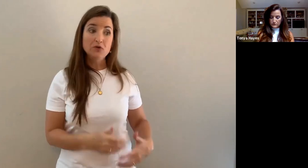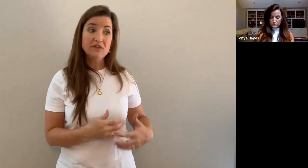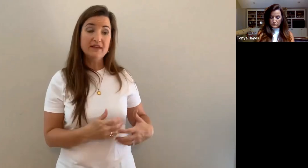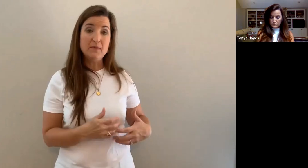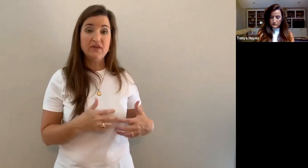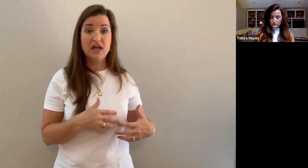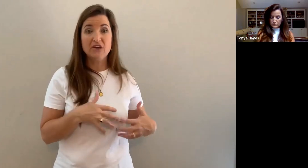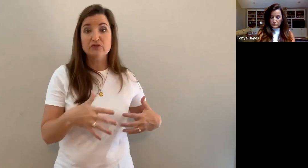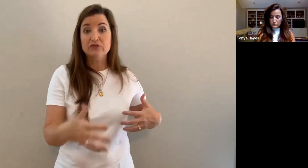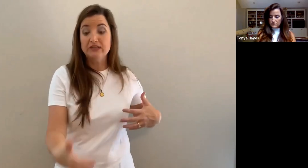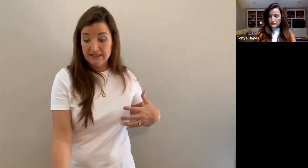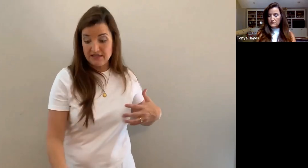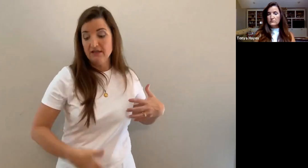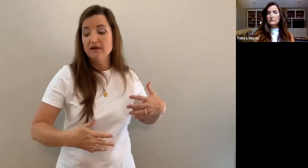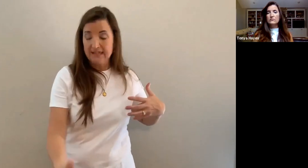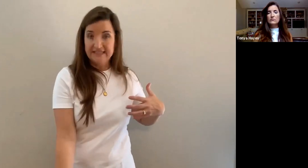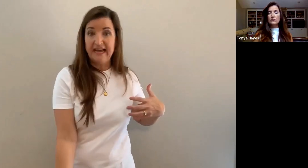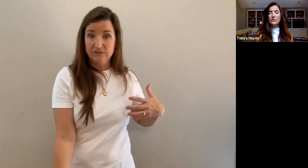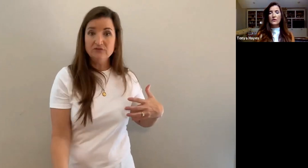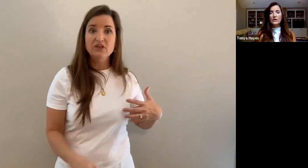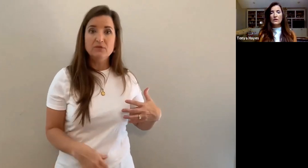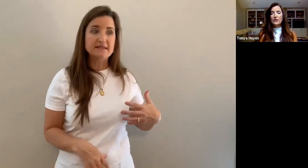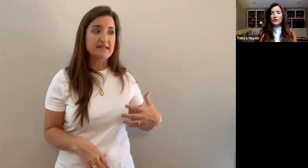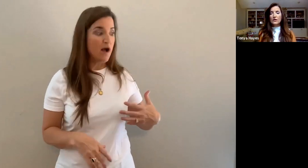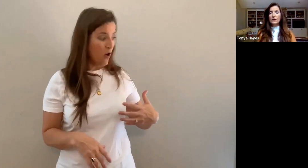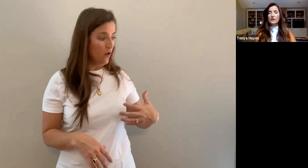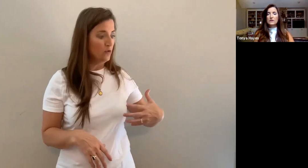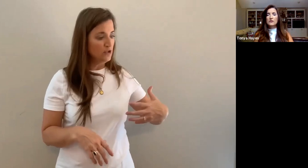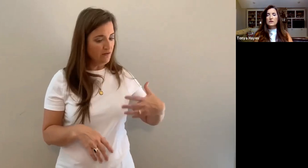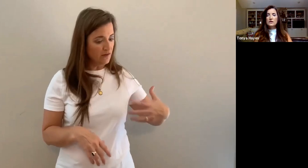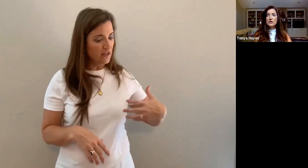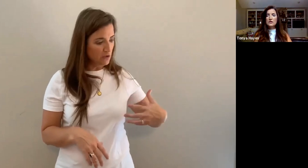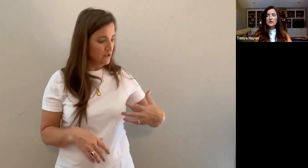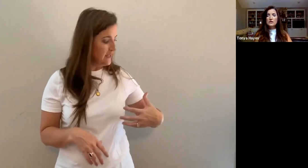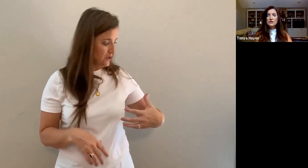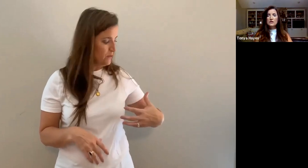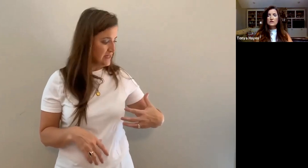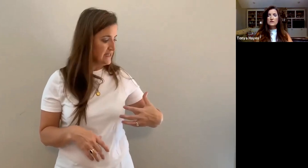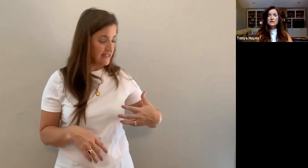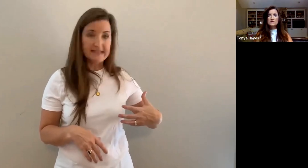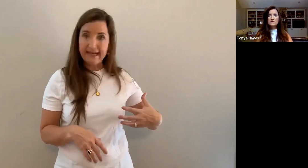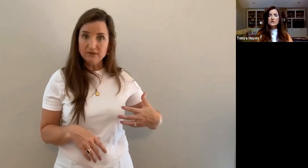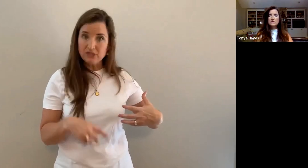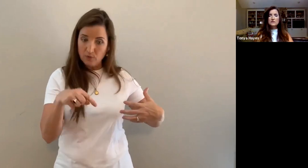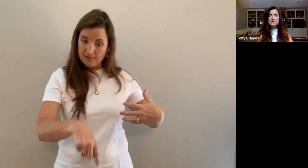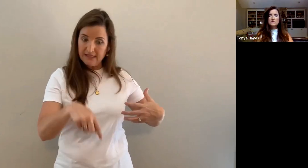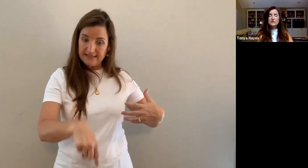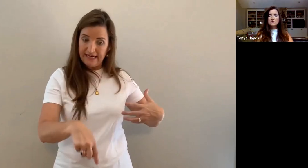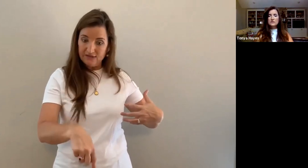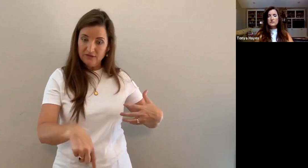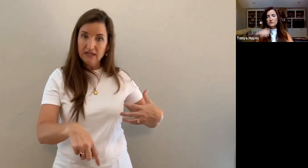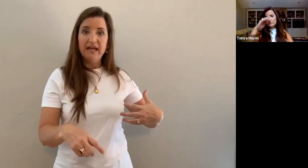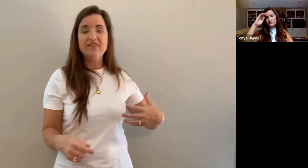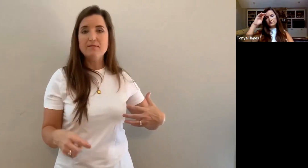you're holding them and they're kind of creaming to get down, you might say, oh, you look like you're ready to get down. Do you want to